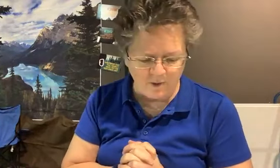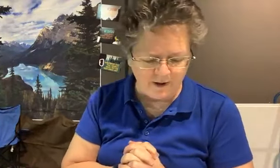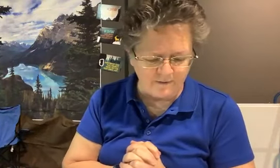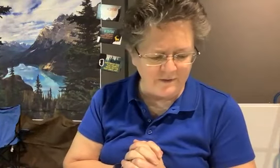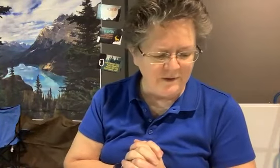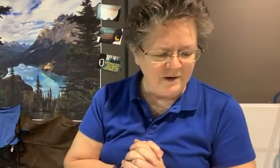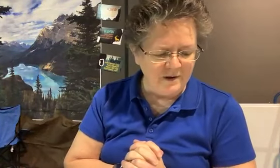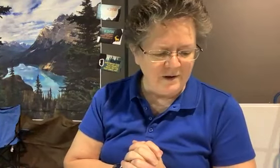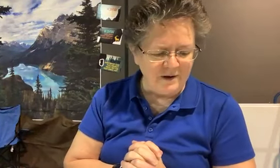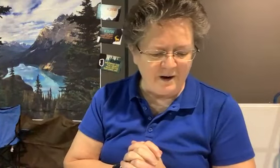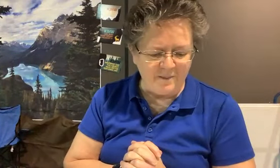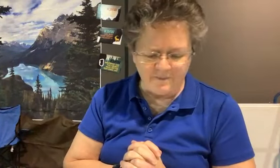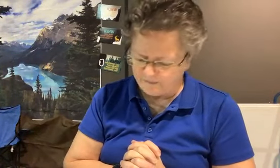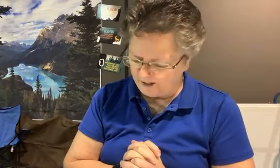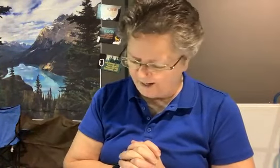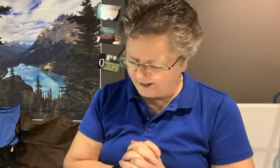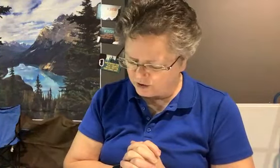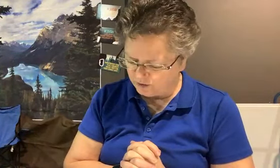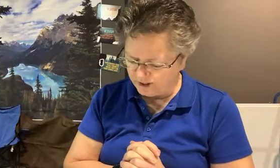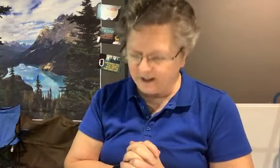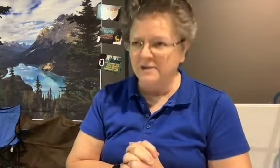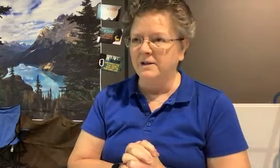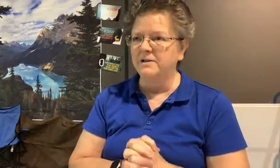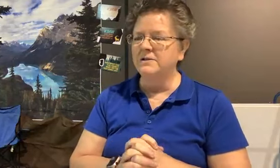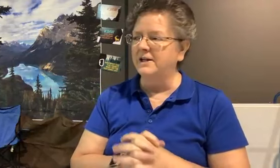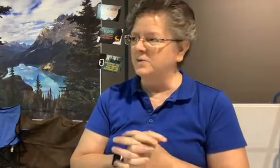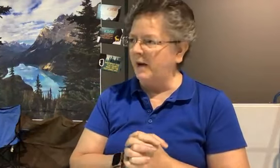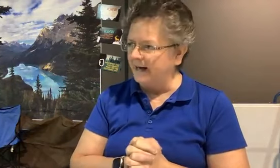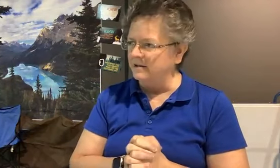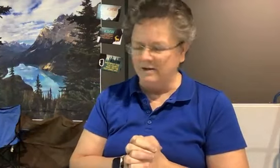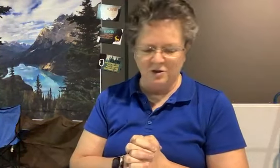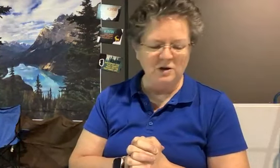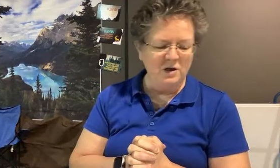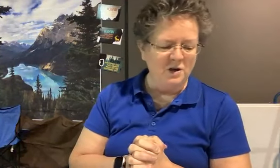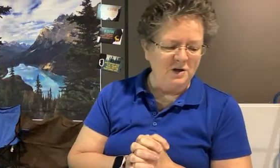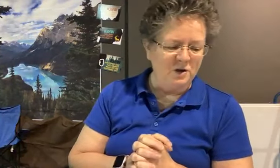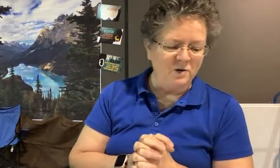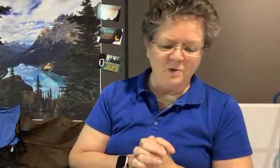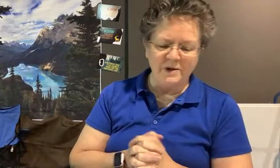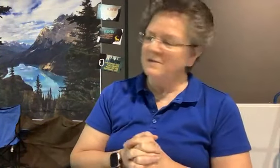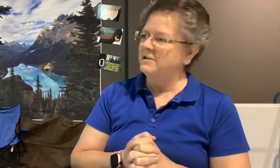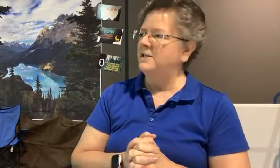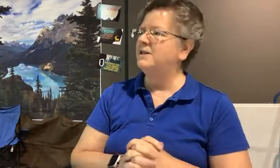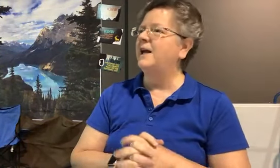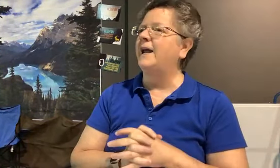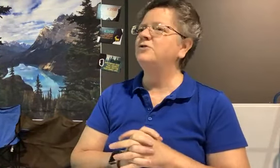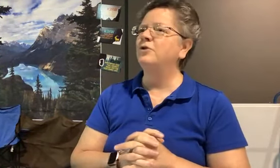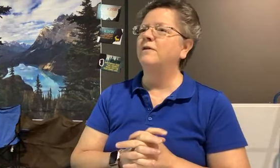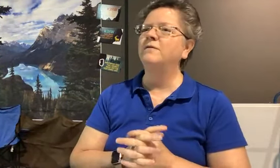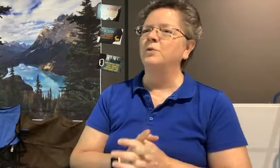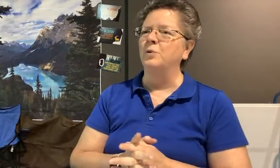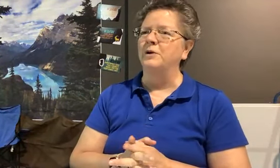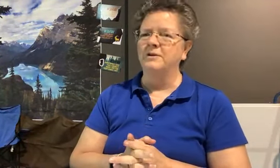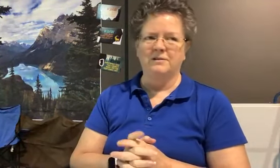of. As you get into this next passage, you're going to see the angel of the Lord